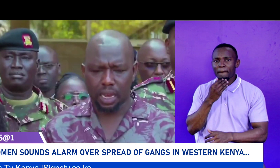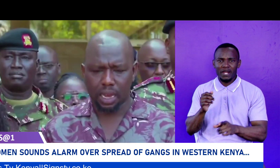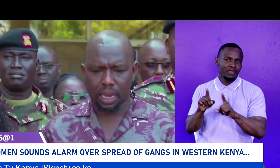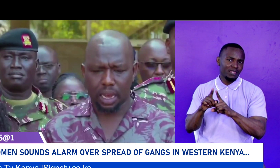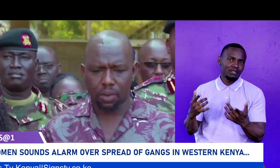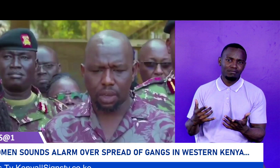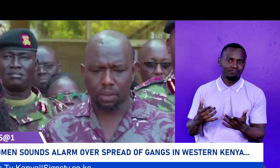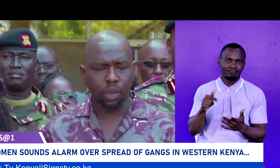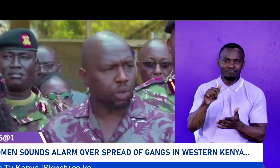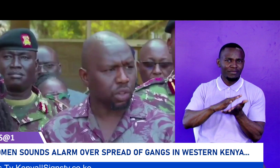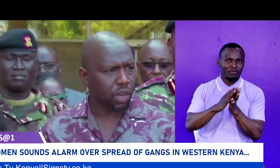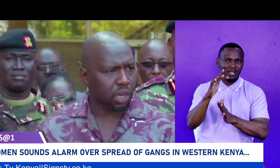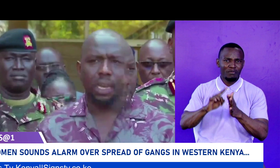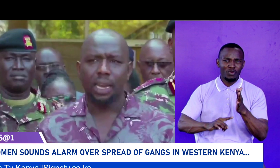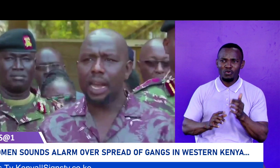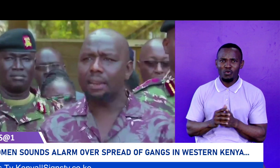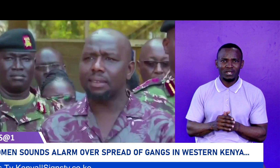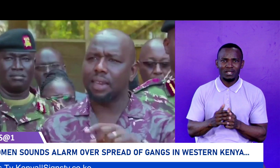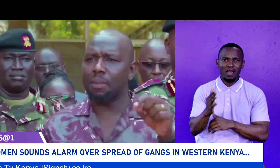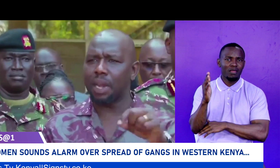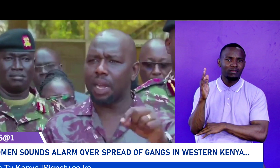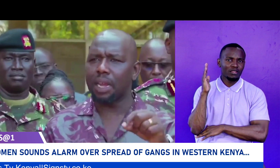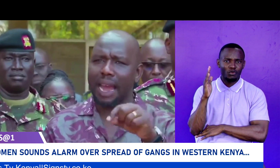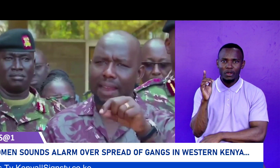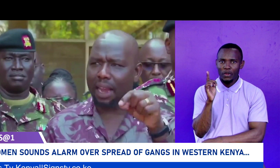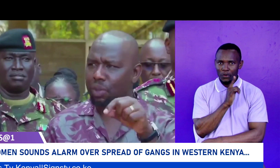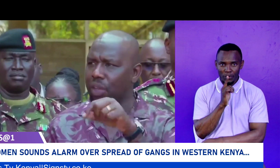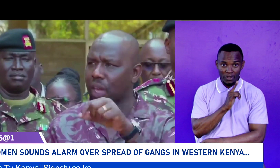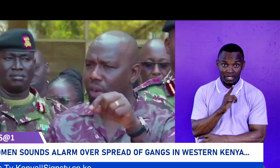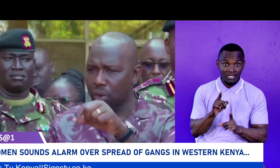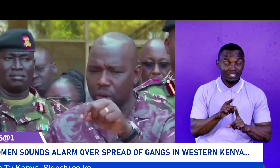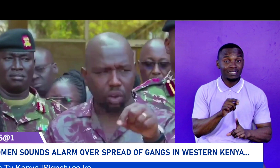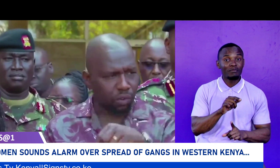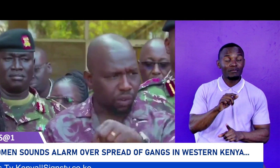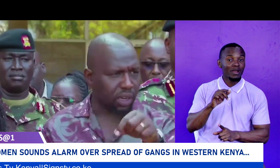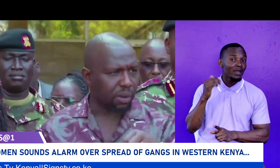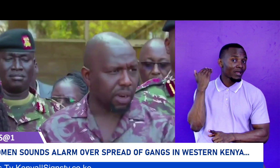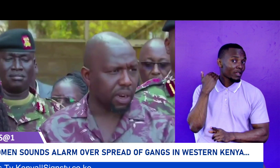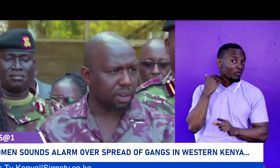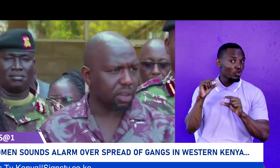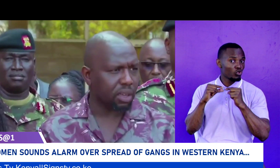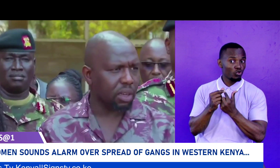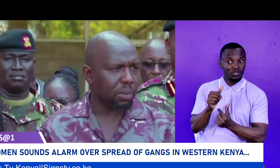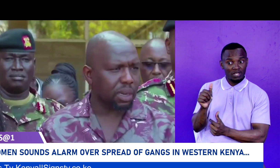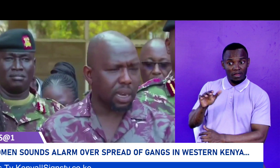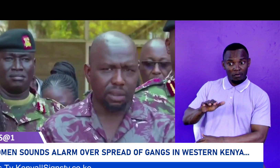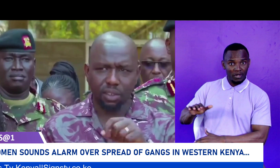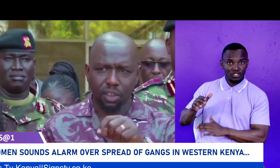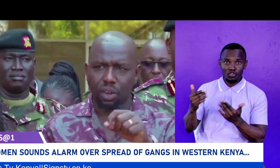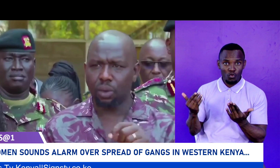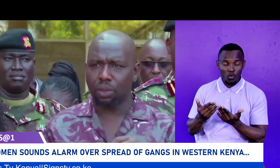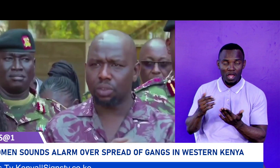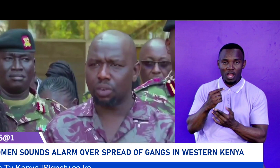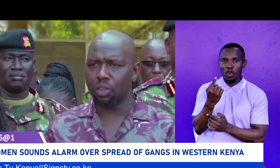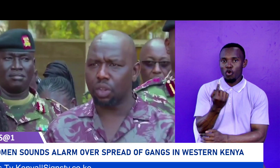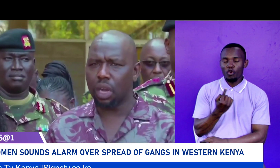a kind of a security threat. Gangs in other counties are only confined in urban areas. But gangs generally in Western region are